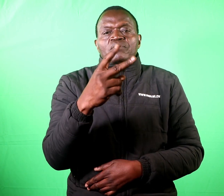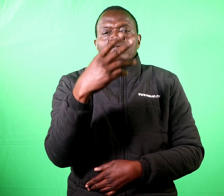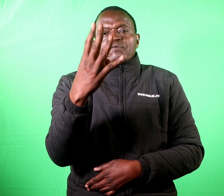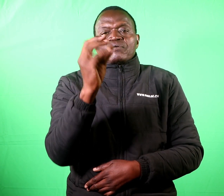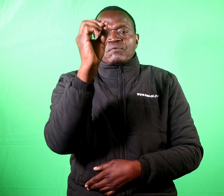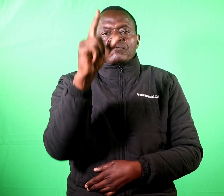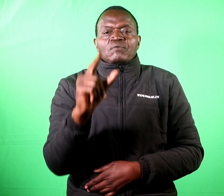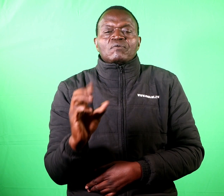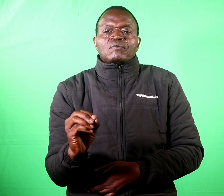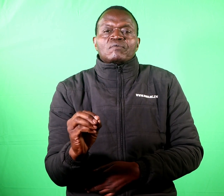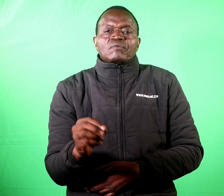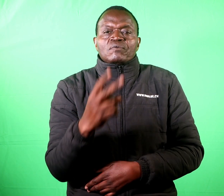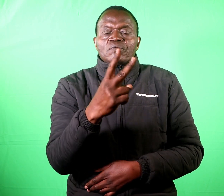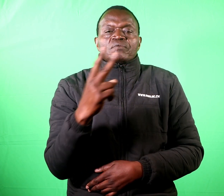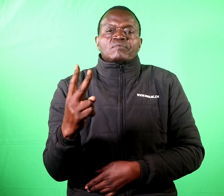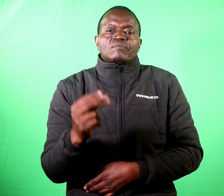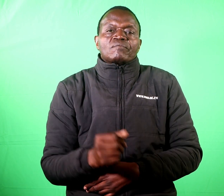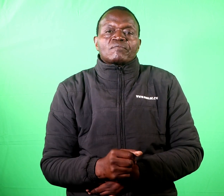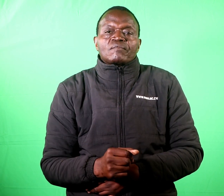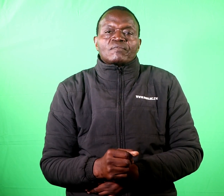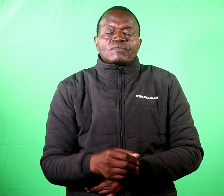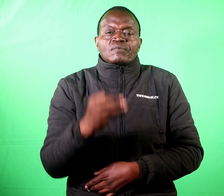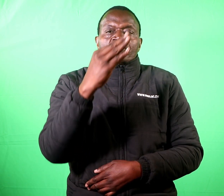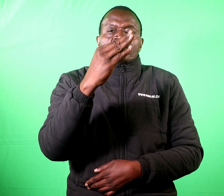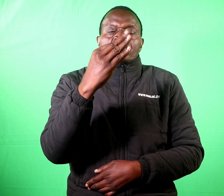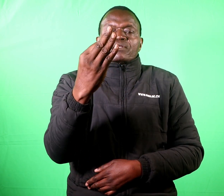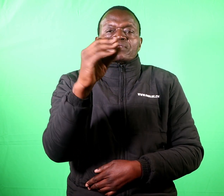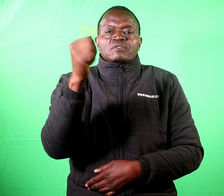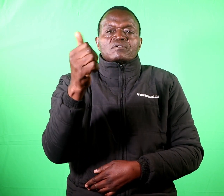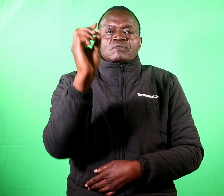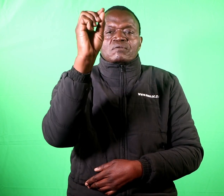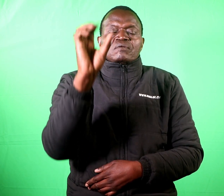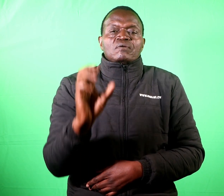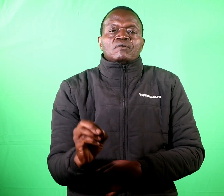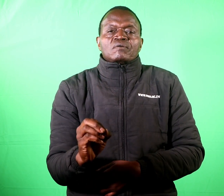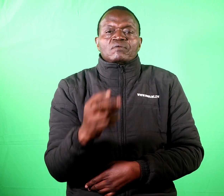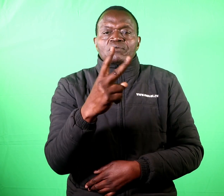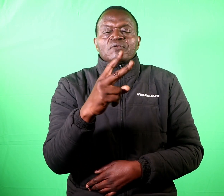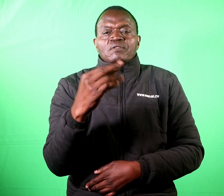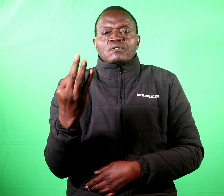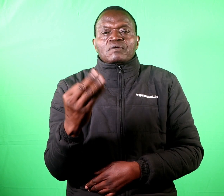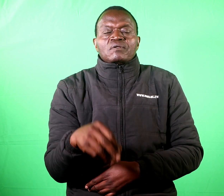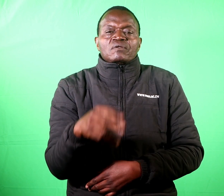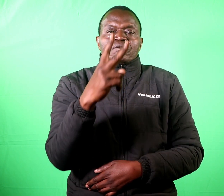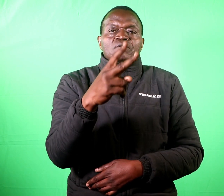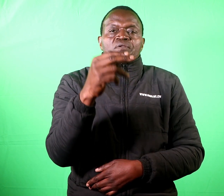24%, 2022, 36%, 2023, 29%.